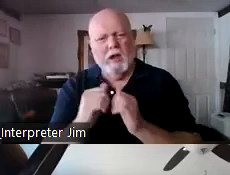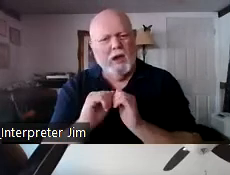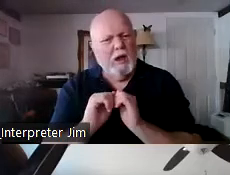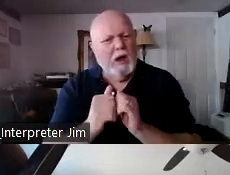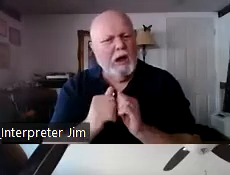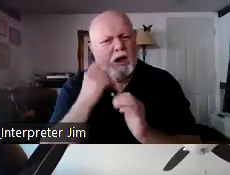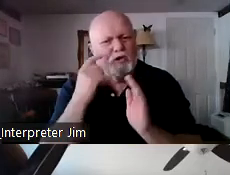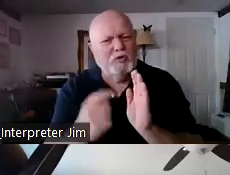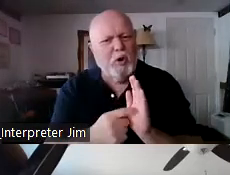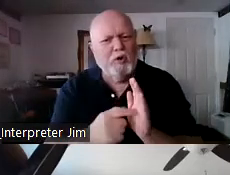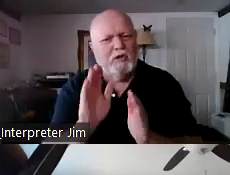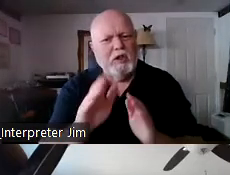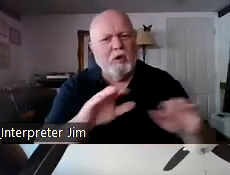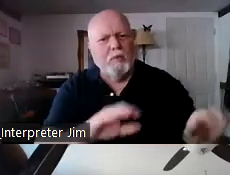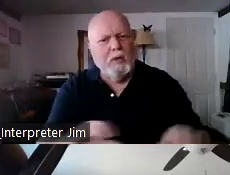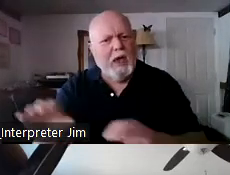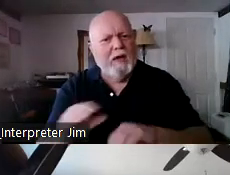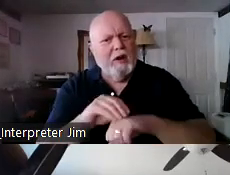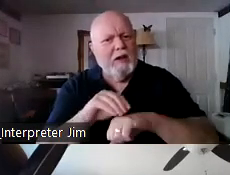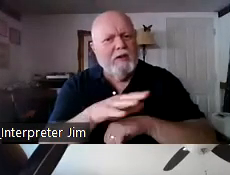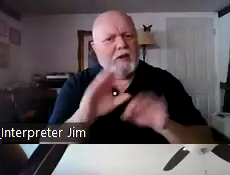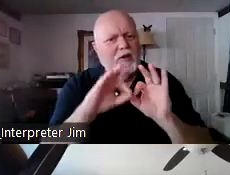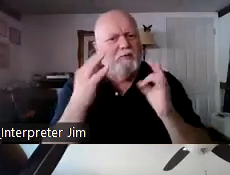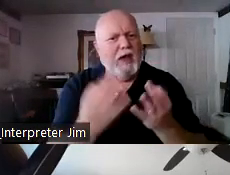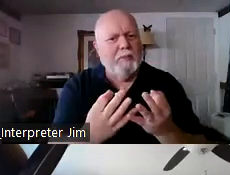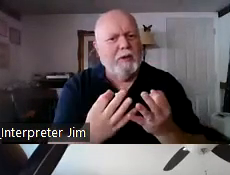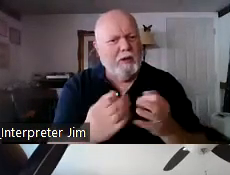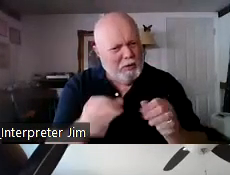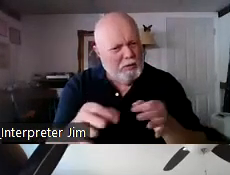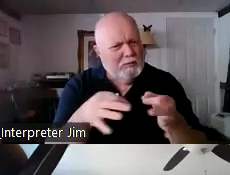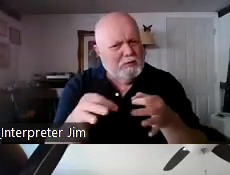part of your decision to seek help, or can you tell us some more about that?